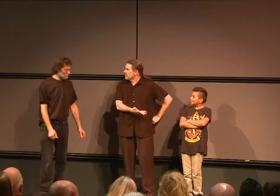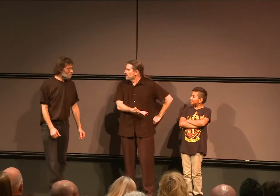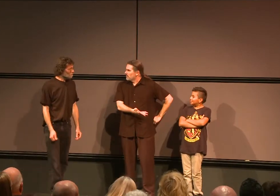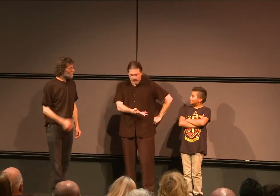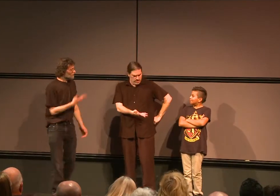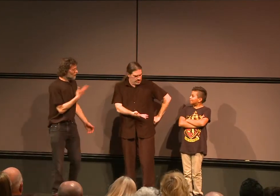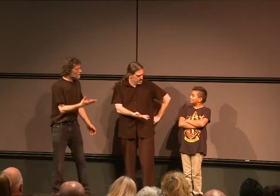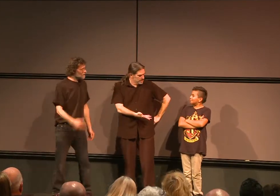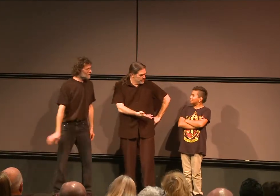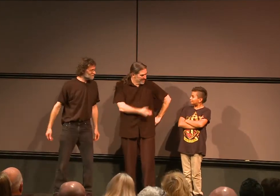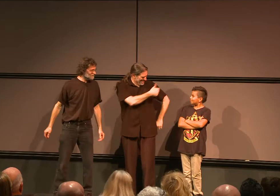It's nice.